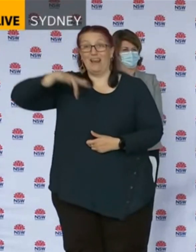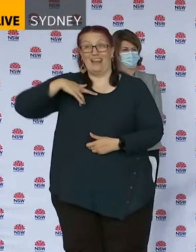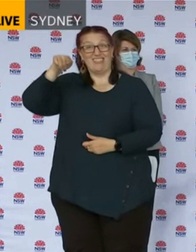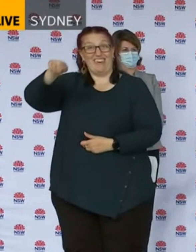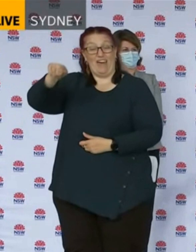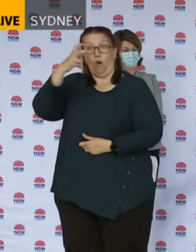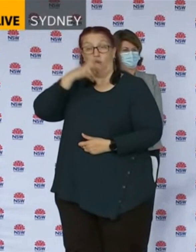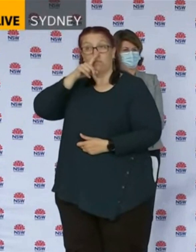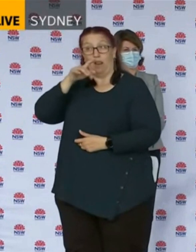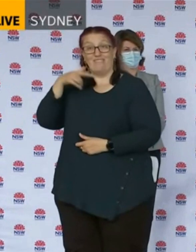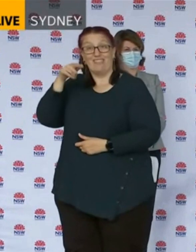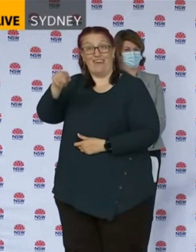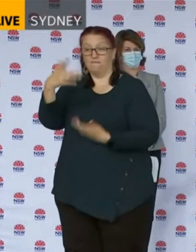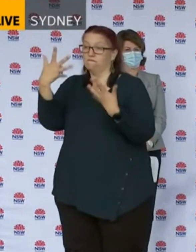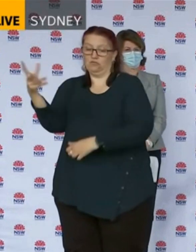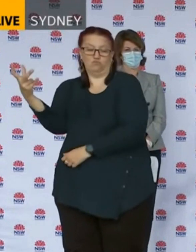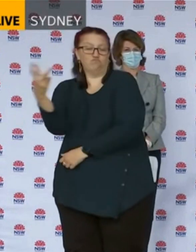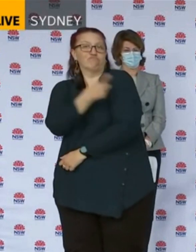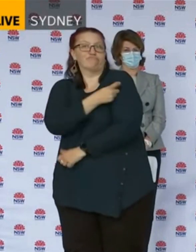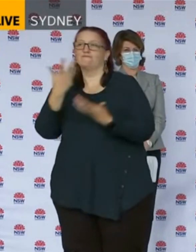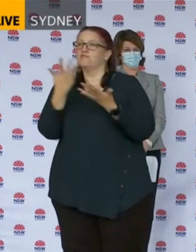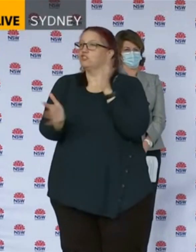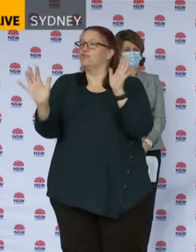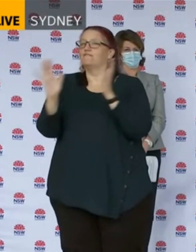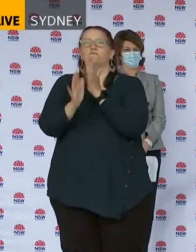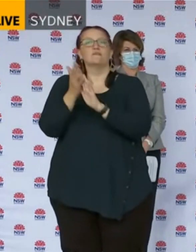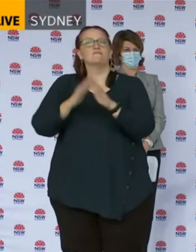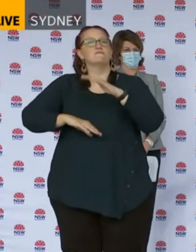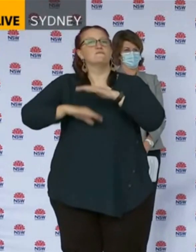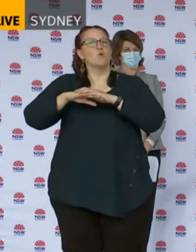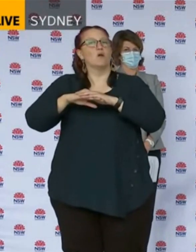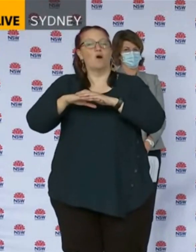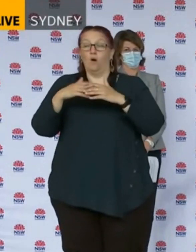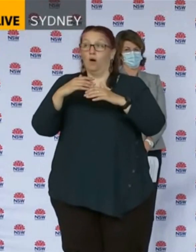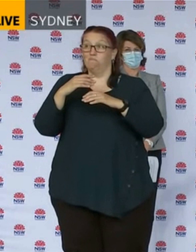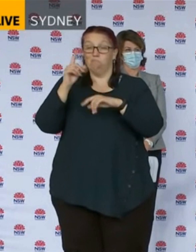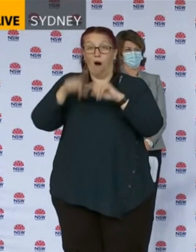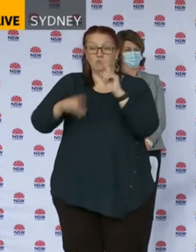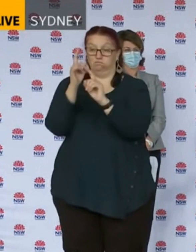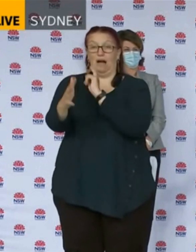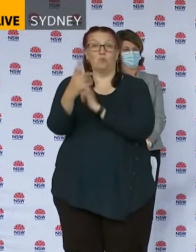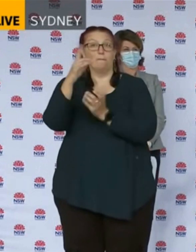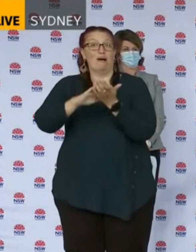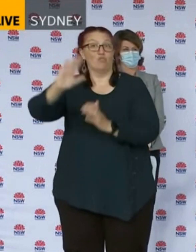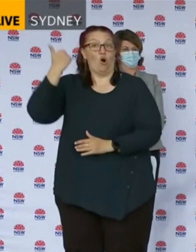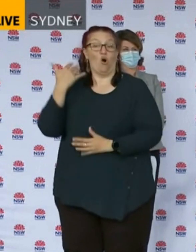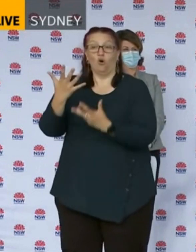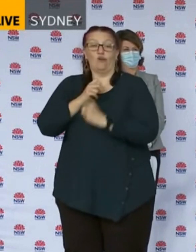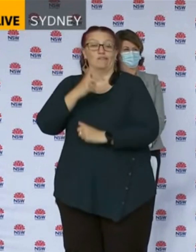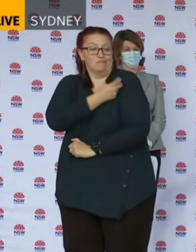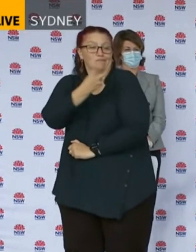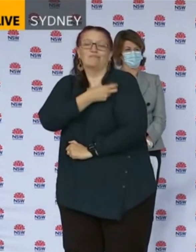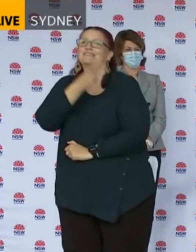their Pfizer vaccination for over a month. So that's very pleasing when we do hear about that.